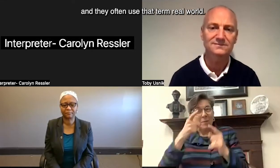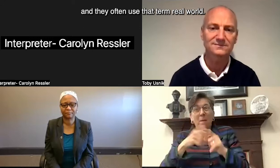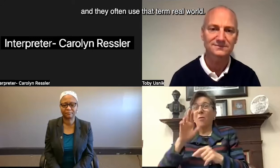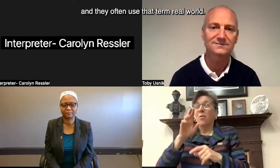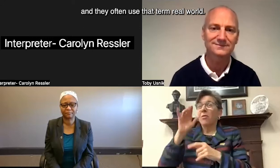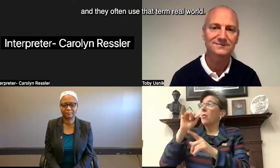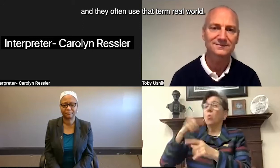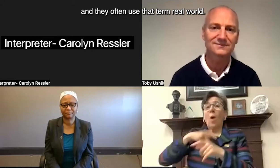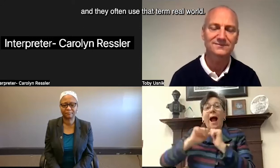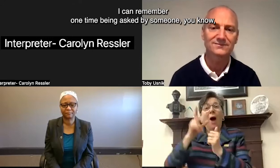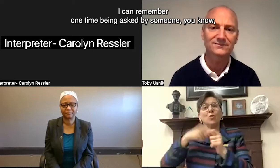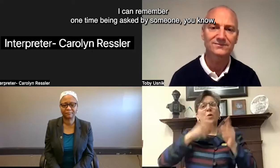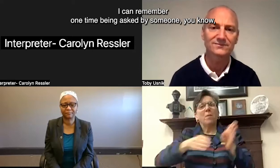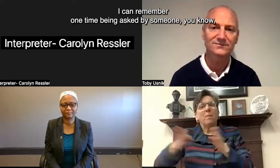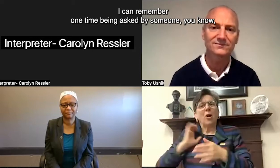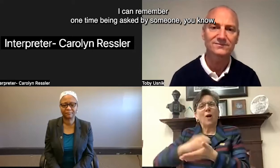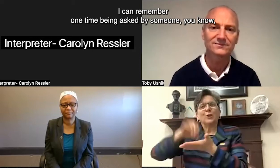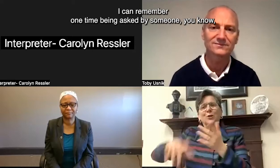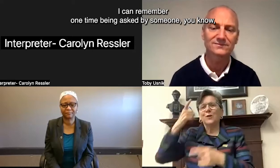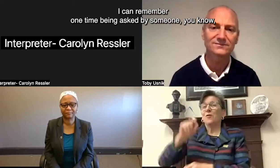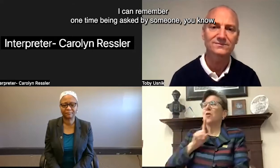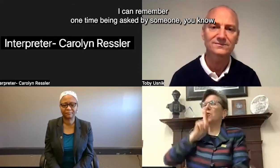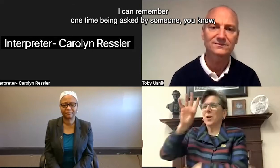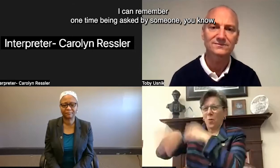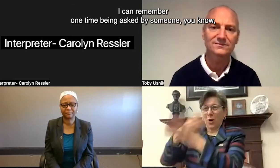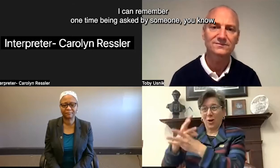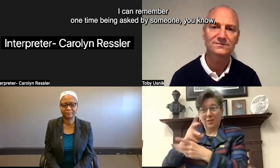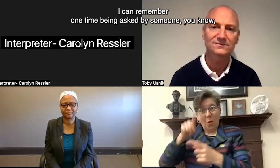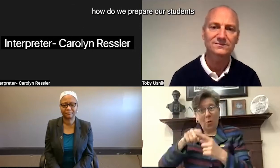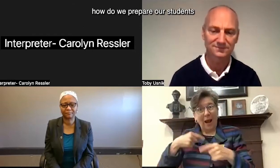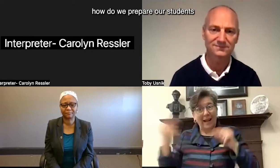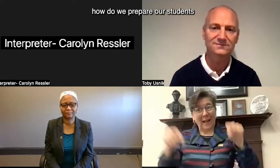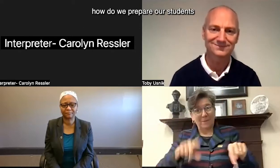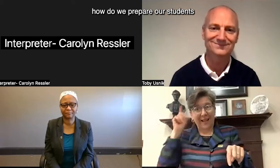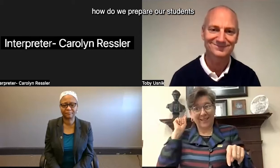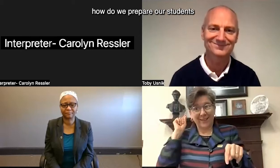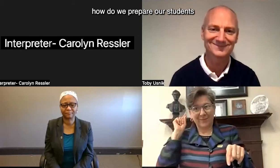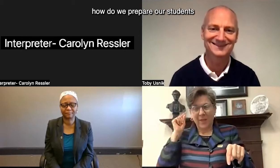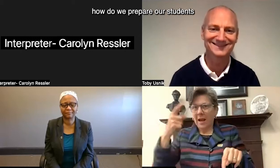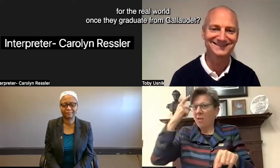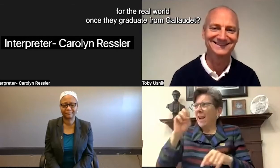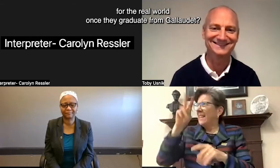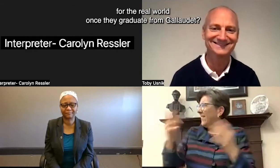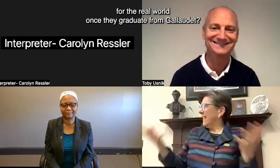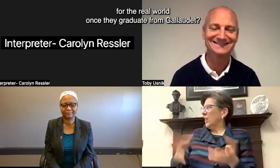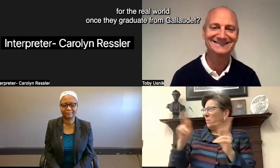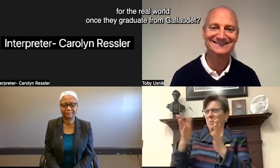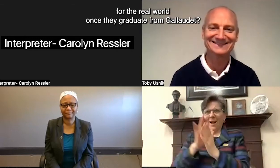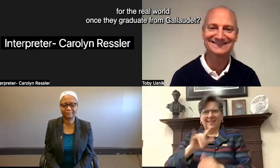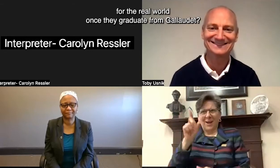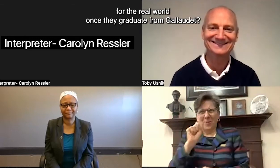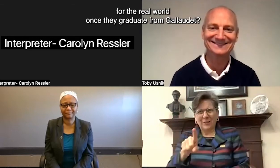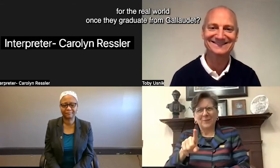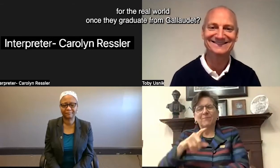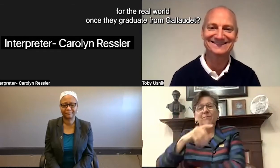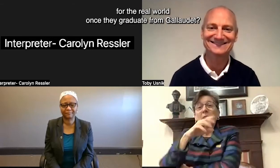I can remember one time being asked by someone, you know, how do we prepare our students for the real world once they graduate from Gallaudet? And when I